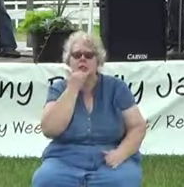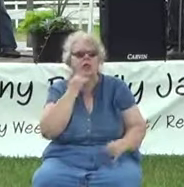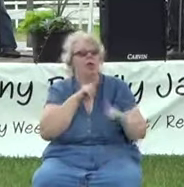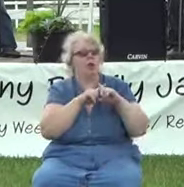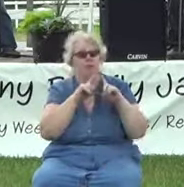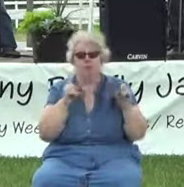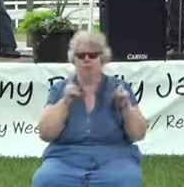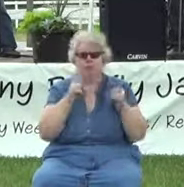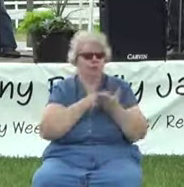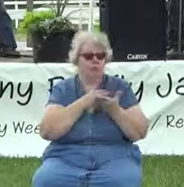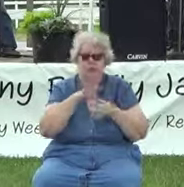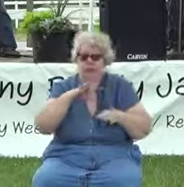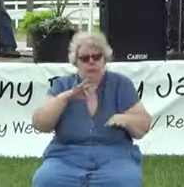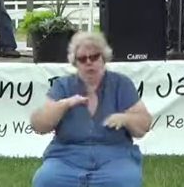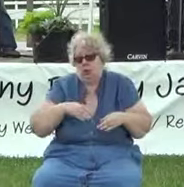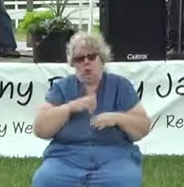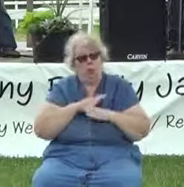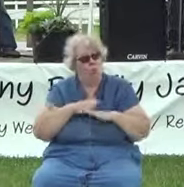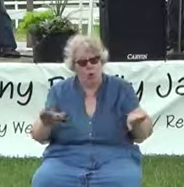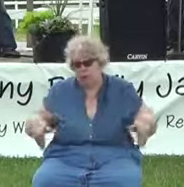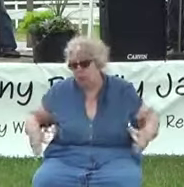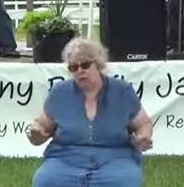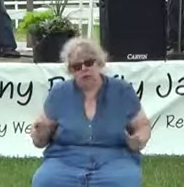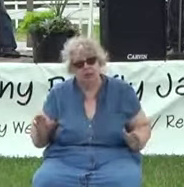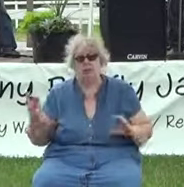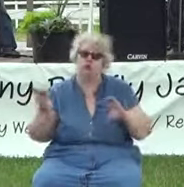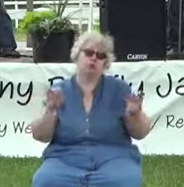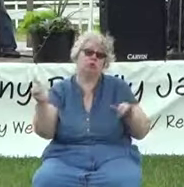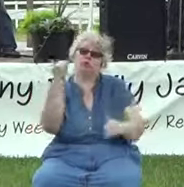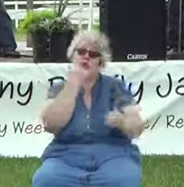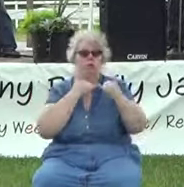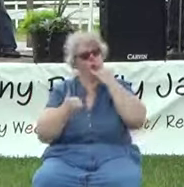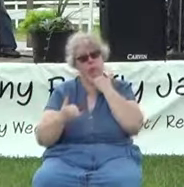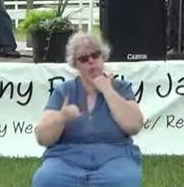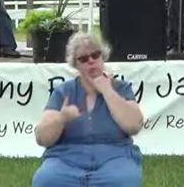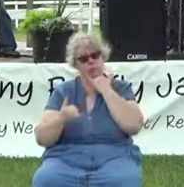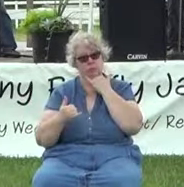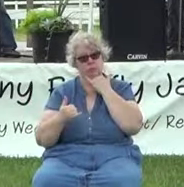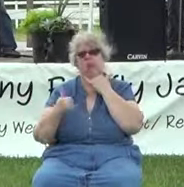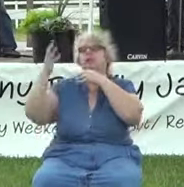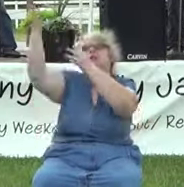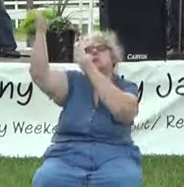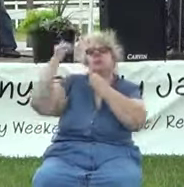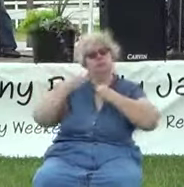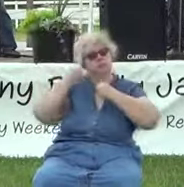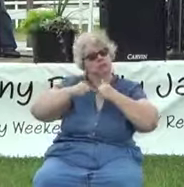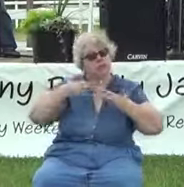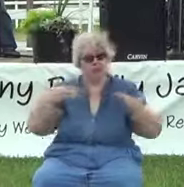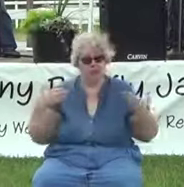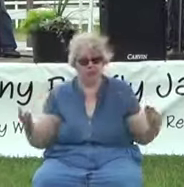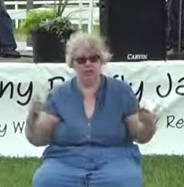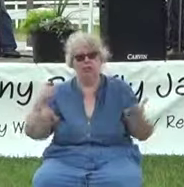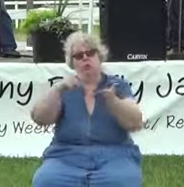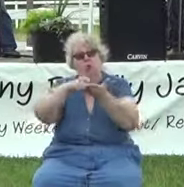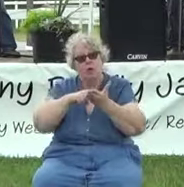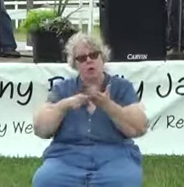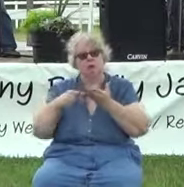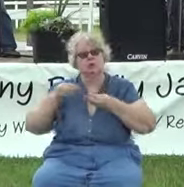He gives us everything we need to give the word. and to touch hearts and souls for him.